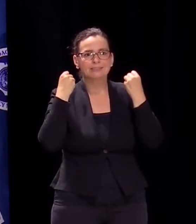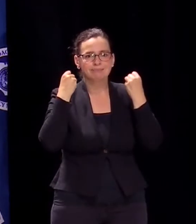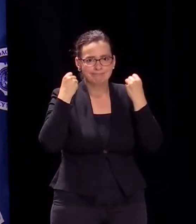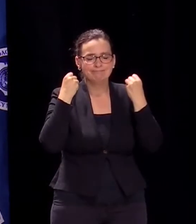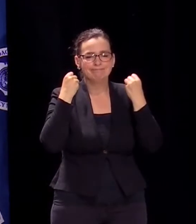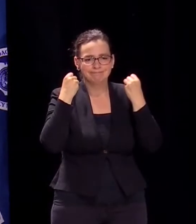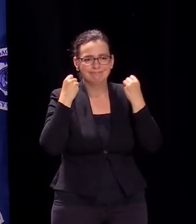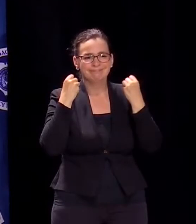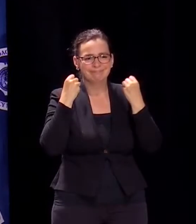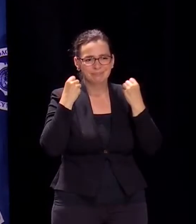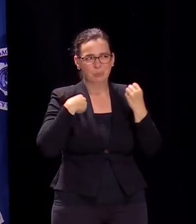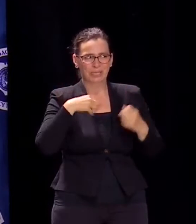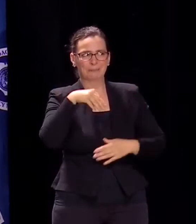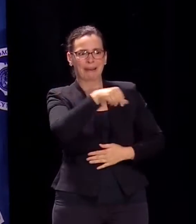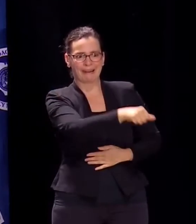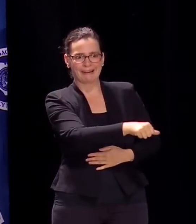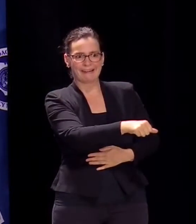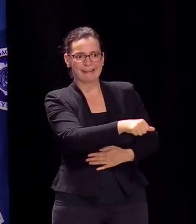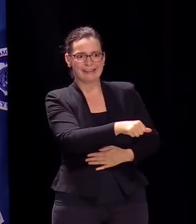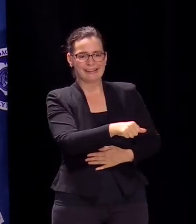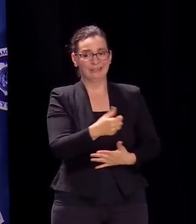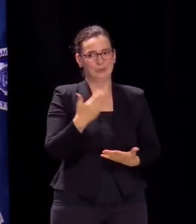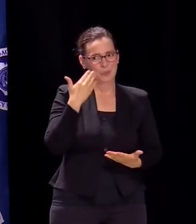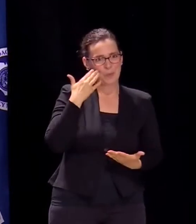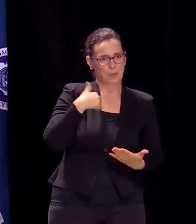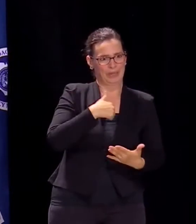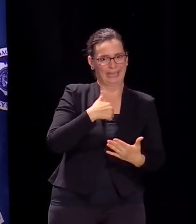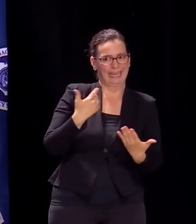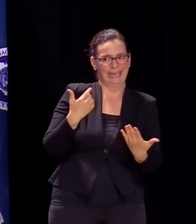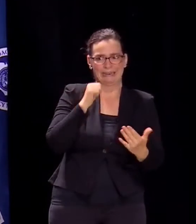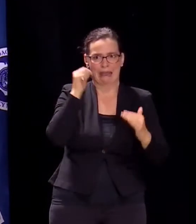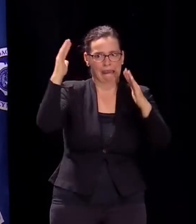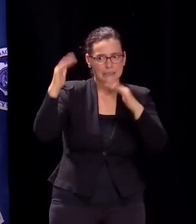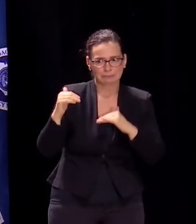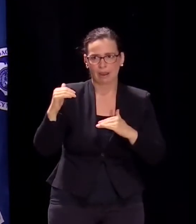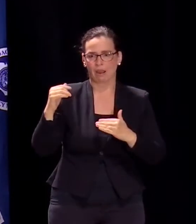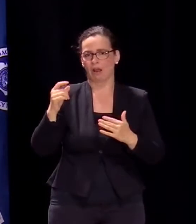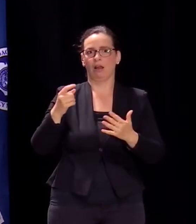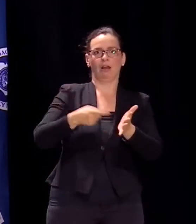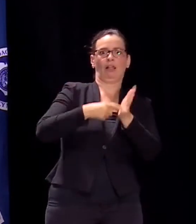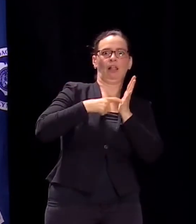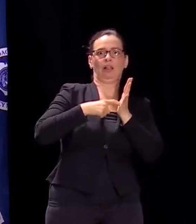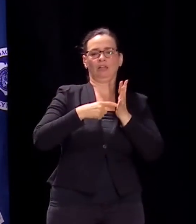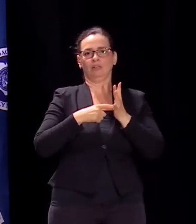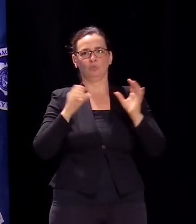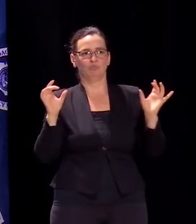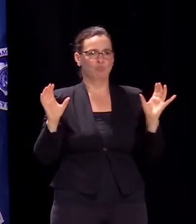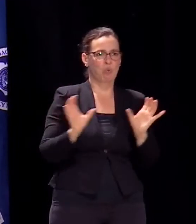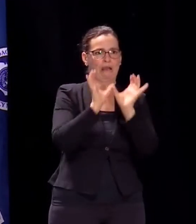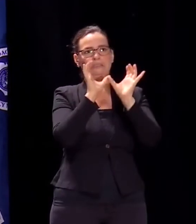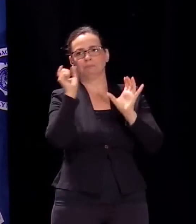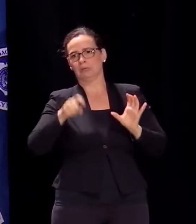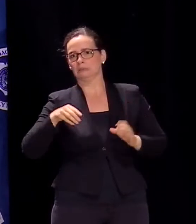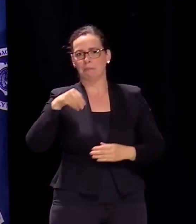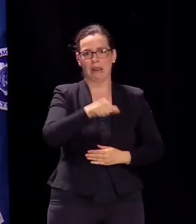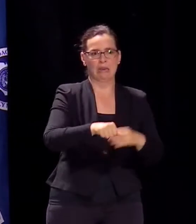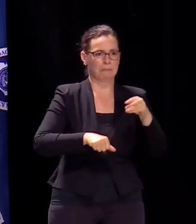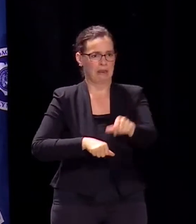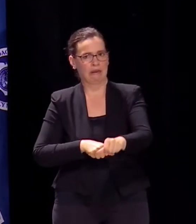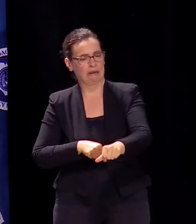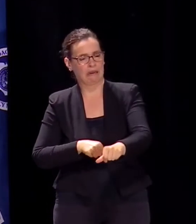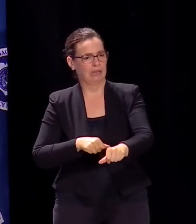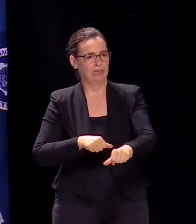pandemic. We have departments that essentially are out of their budget because of the pandemic. For example, our foster